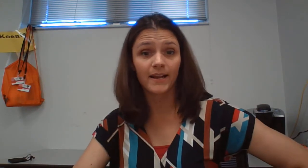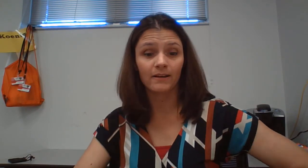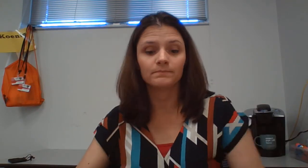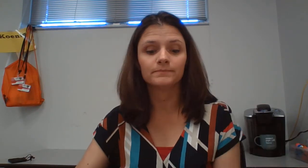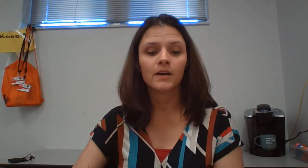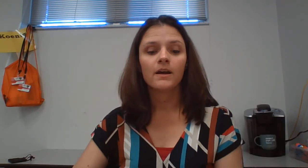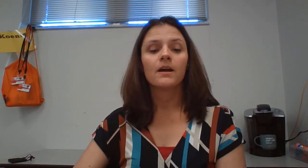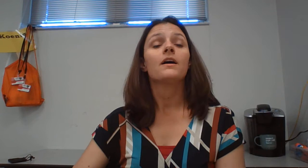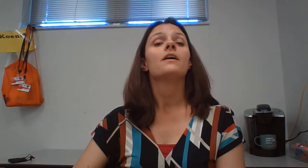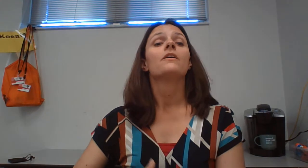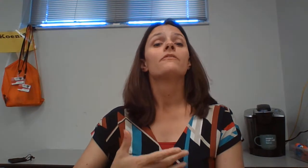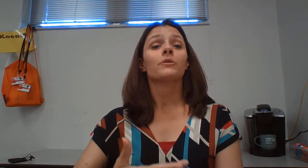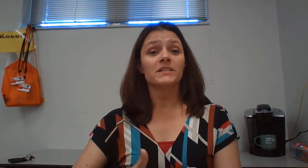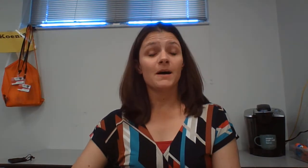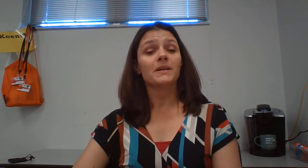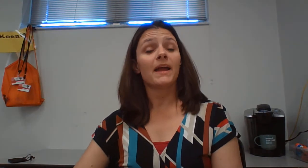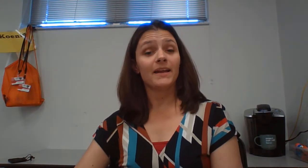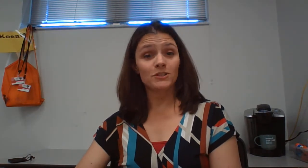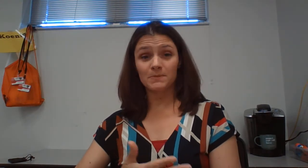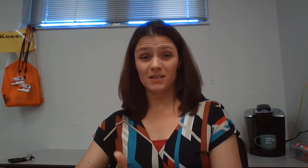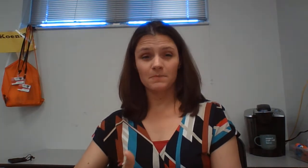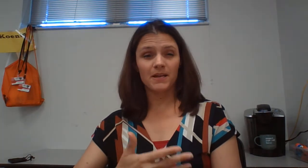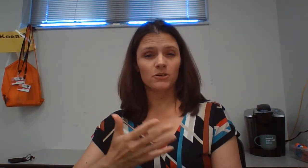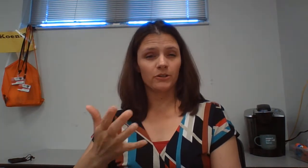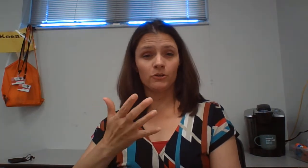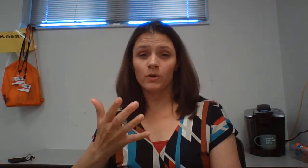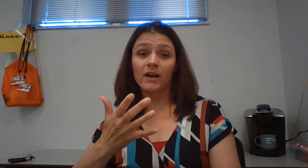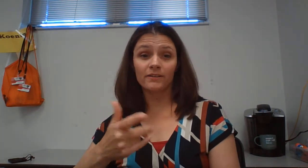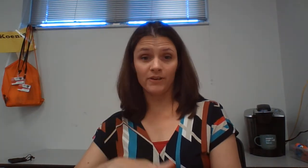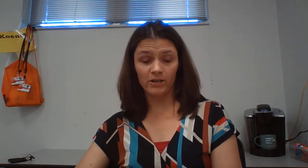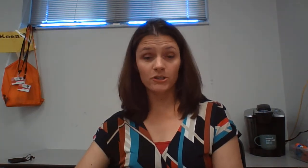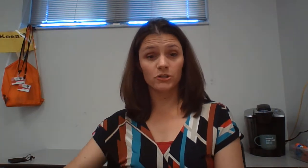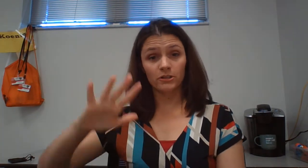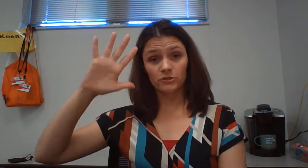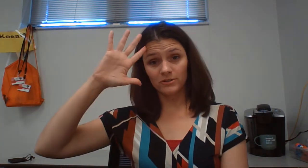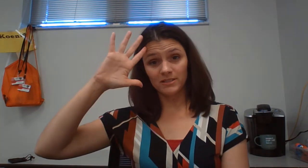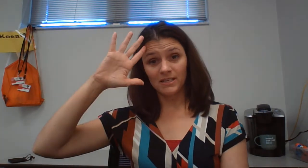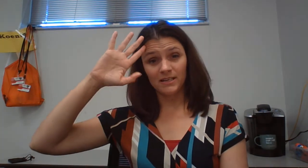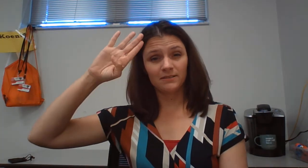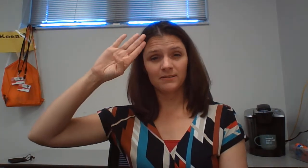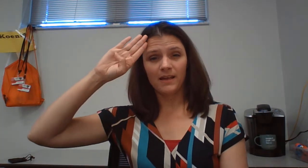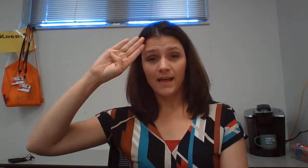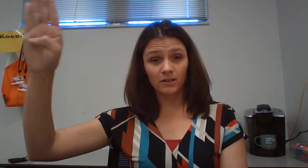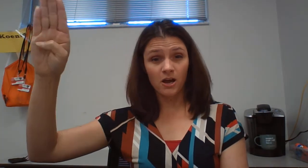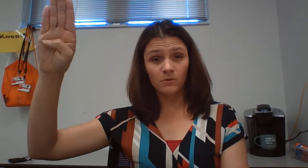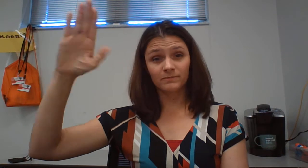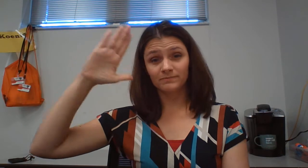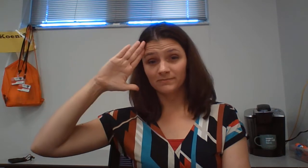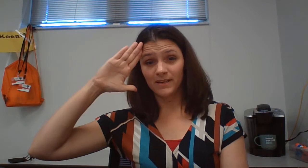out. For my dominant, my hand shape's going to depend on your kind of variation because you'll see hello,